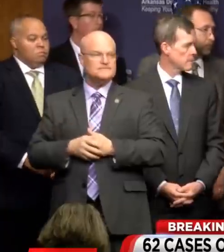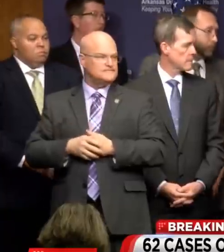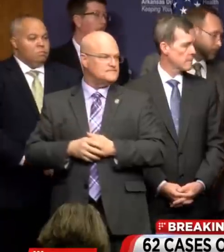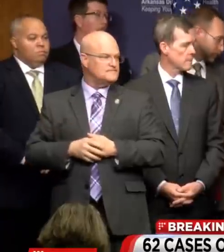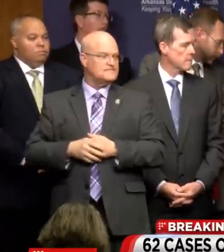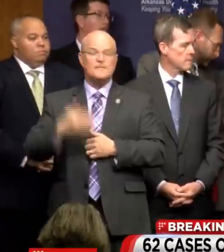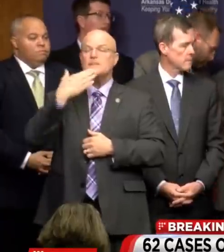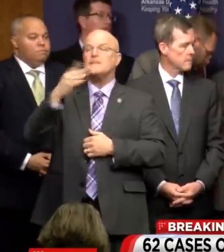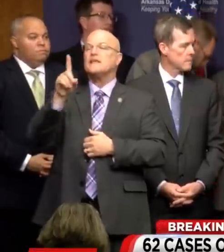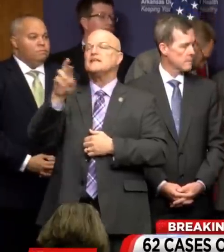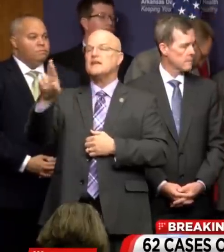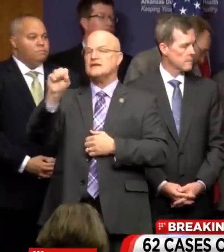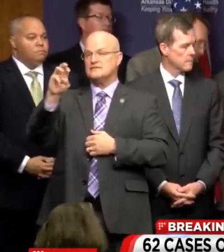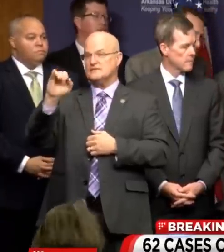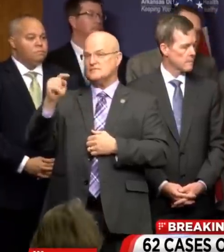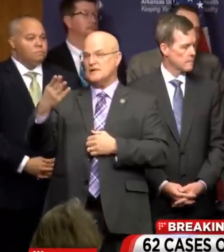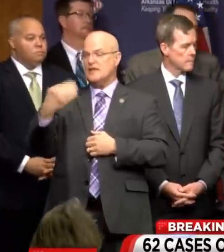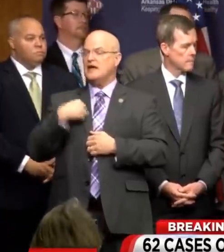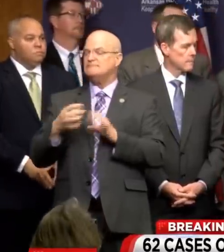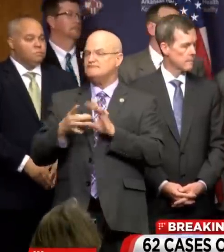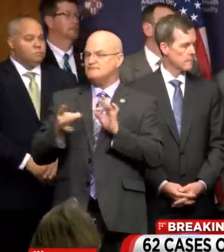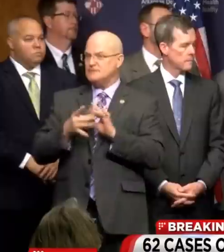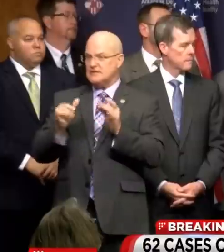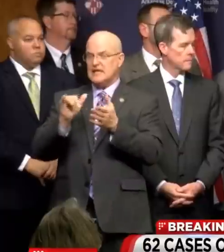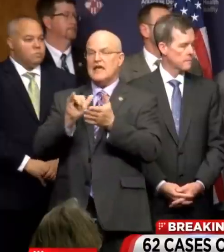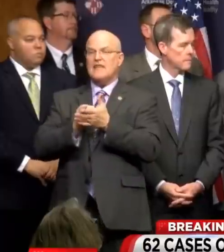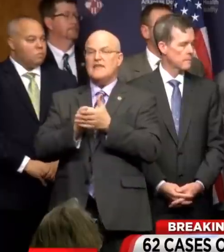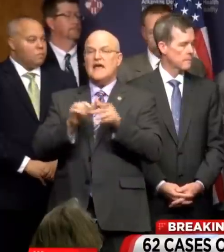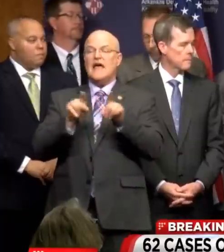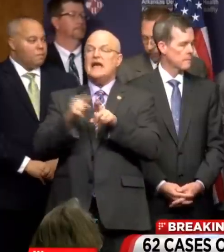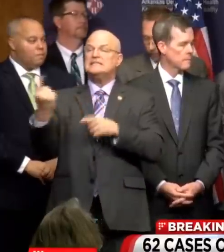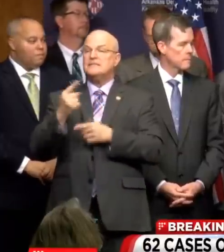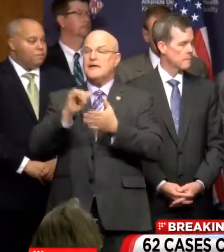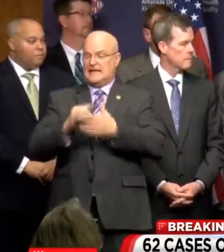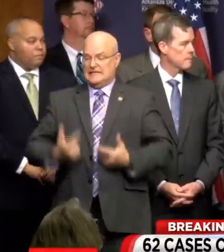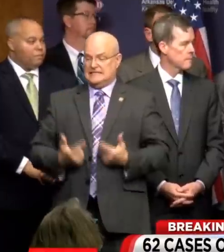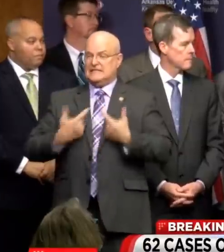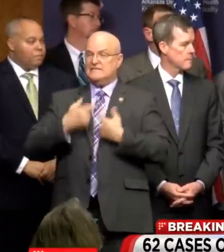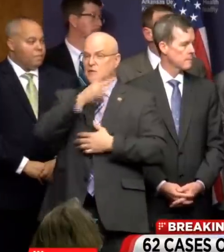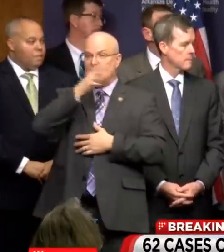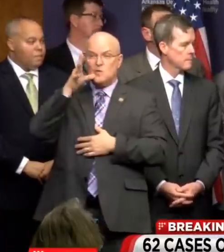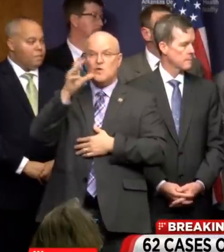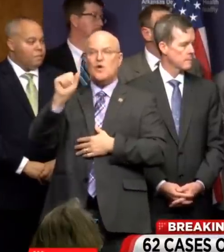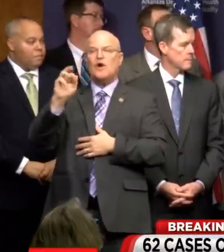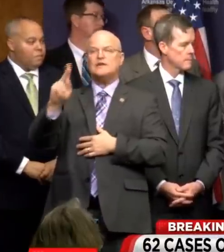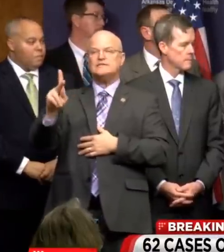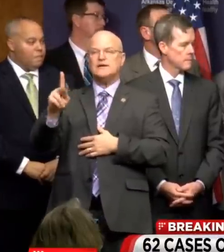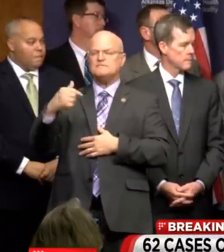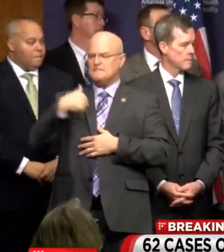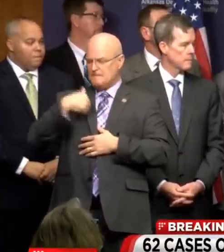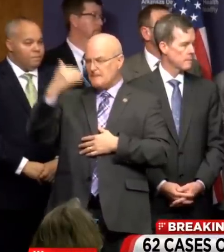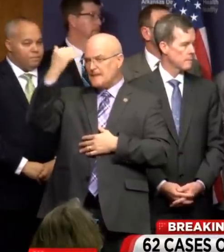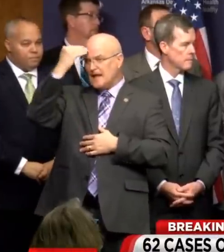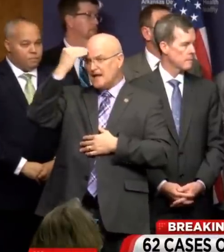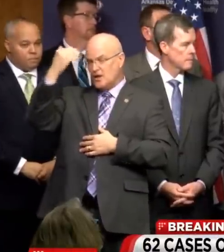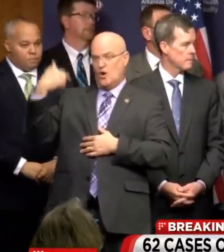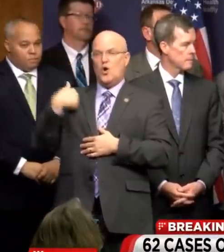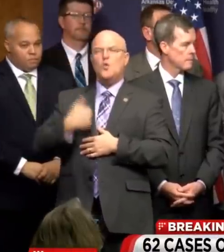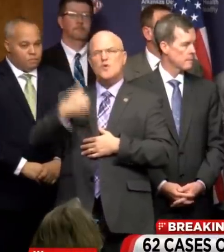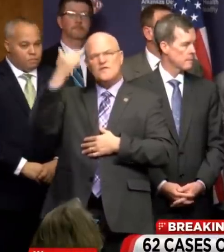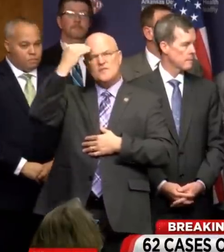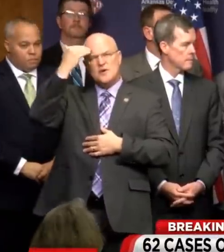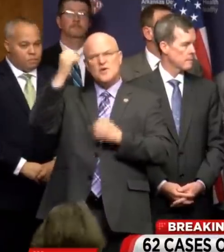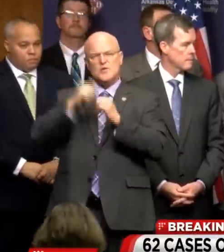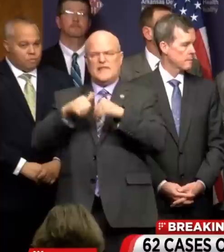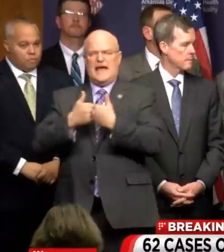Thank you, Dr. Smith. I would just mention that as somebody that's lived in rural Arkansas, I know we're